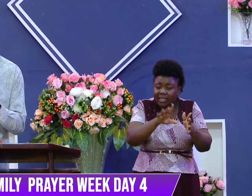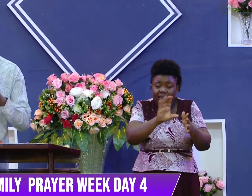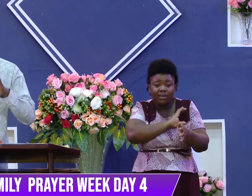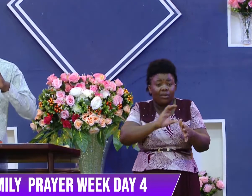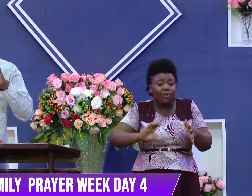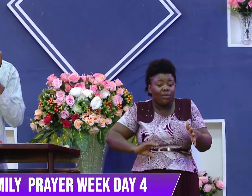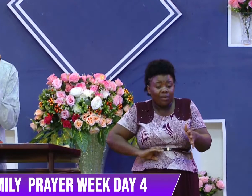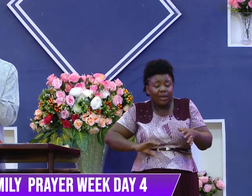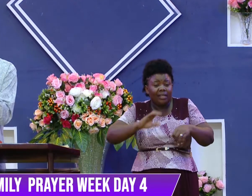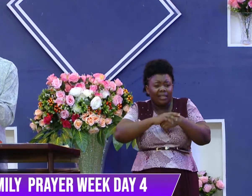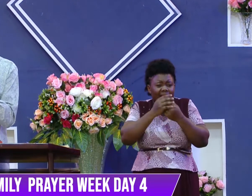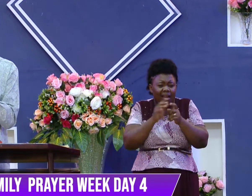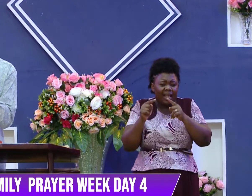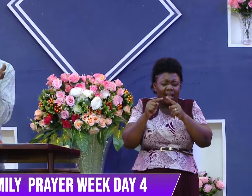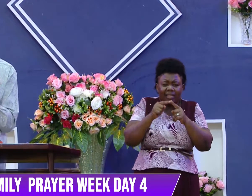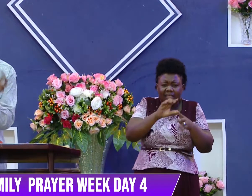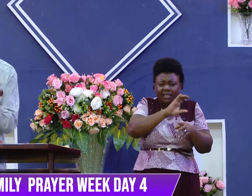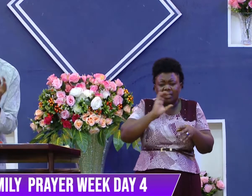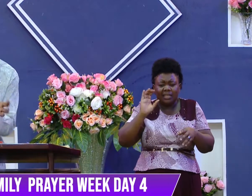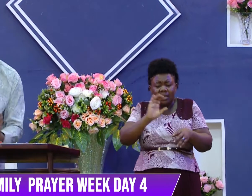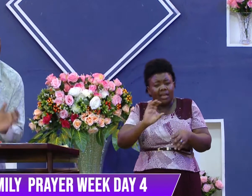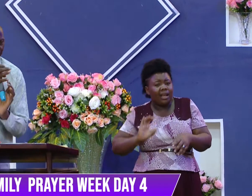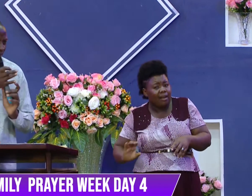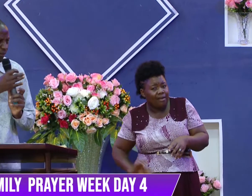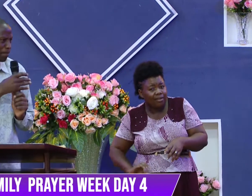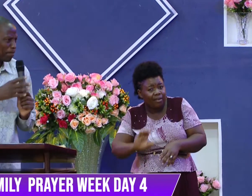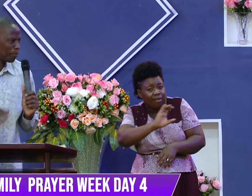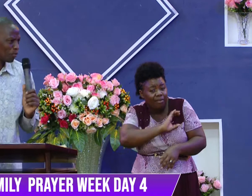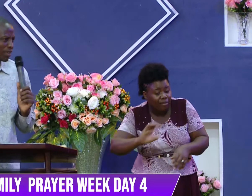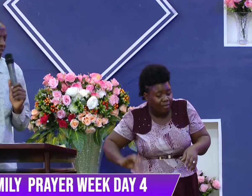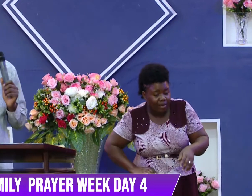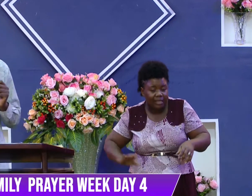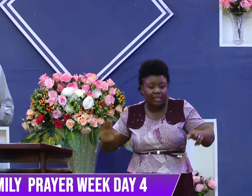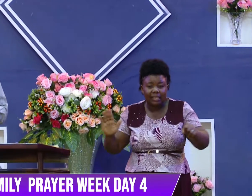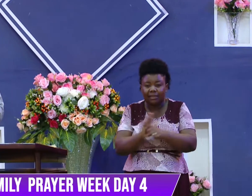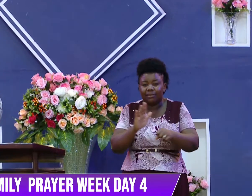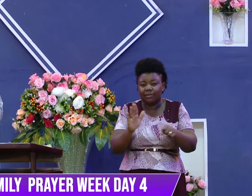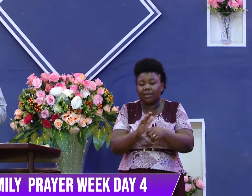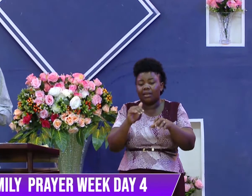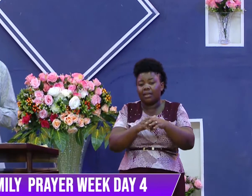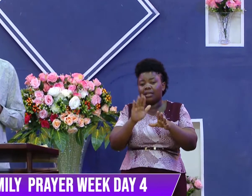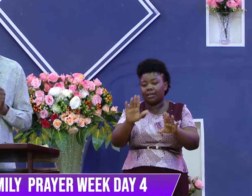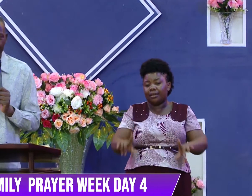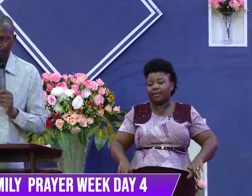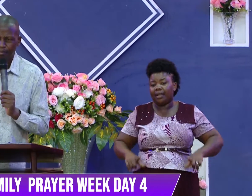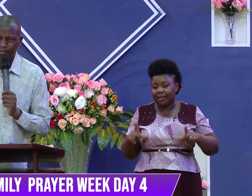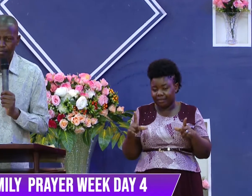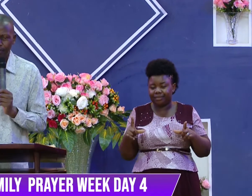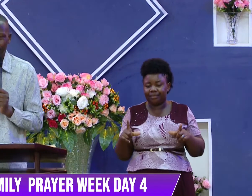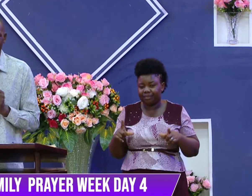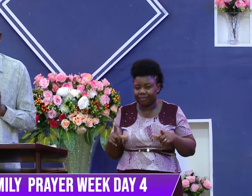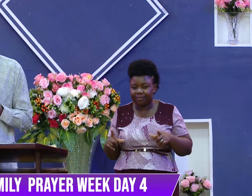mumwe, okutusa embala ya Kristo lweri zimbibwa zimbibwa mumwe. He says that my dear children, for whom I